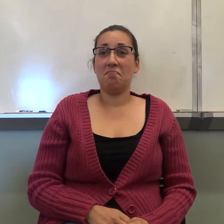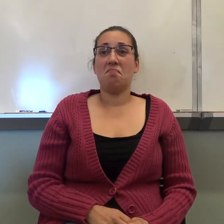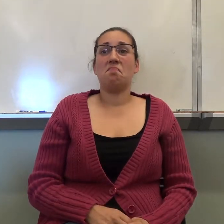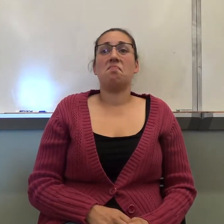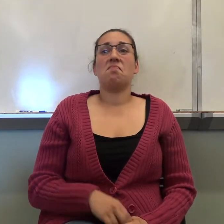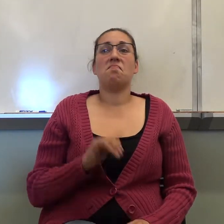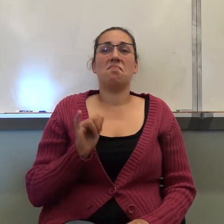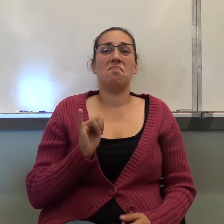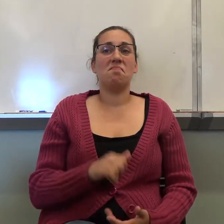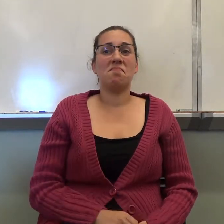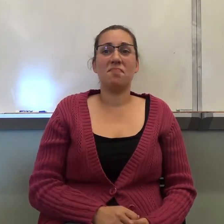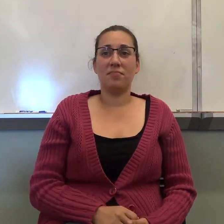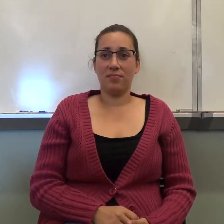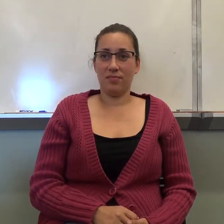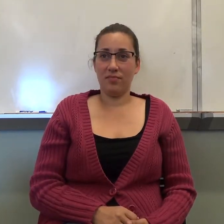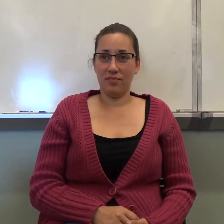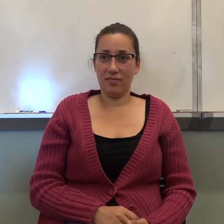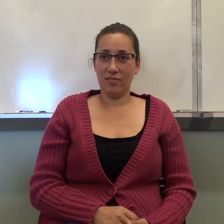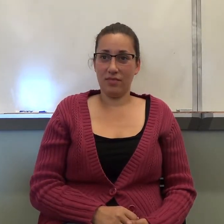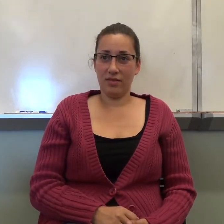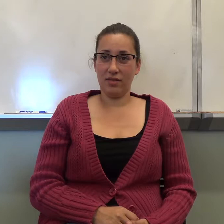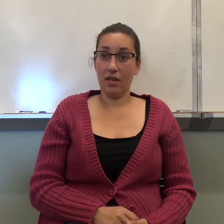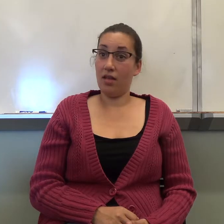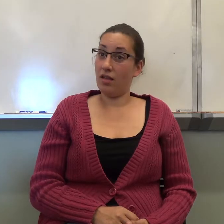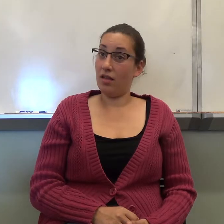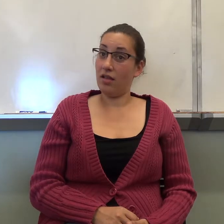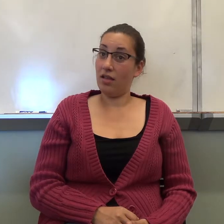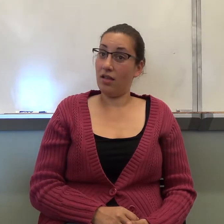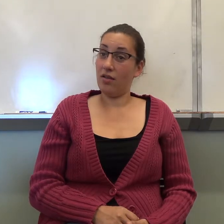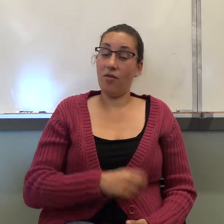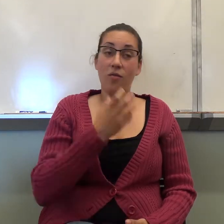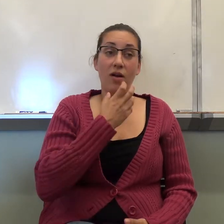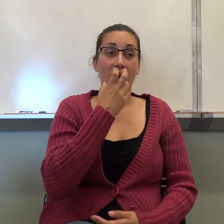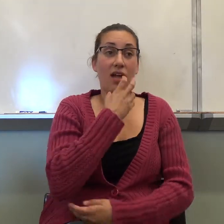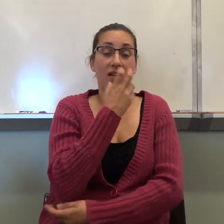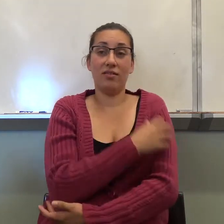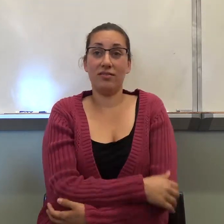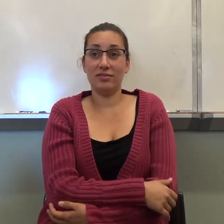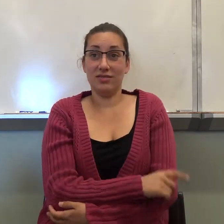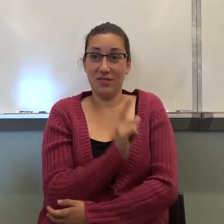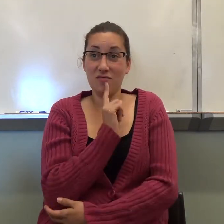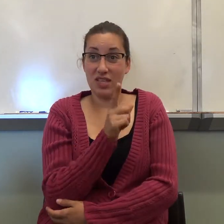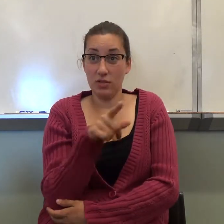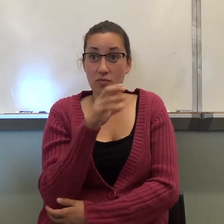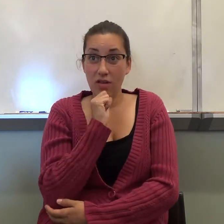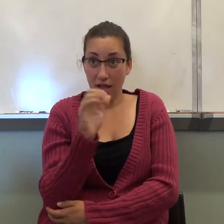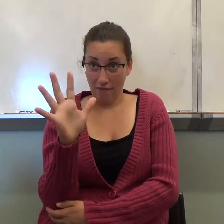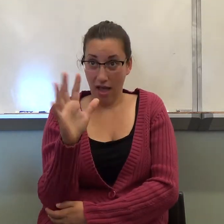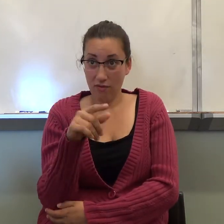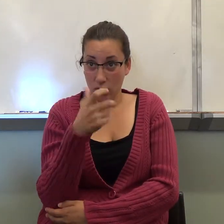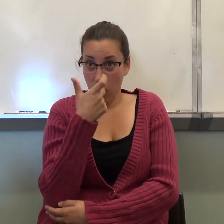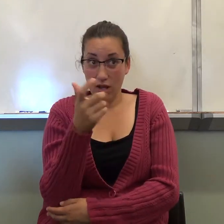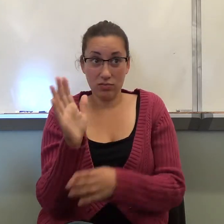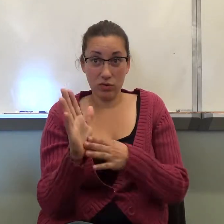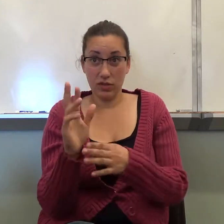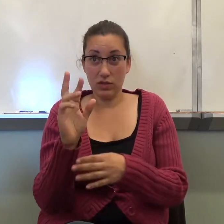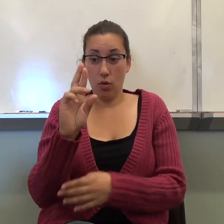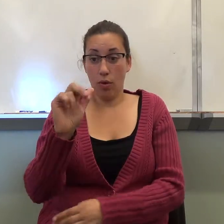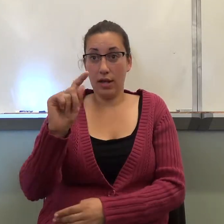opposite. Subtraction is addition of the opposite. Agreed? That's what we raised our hand and said,